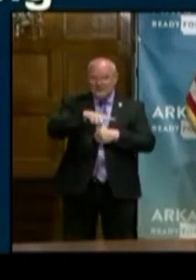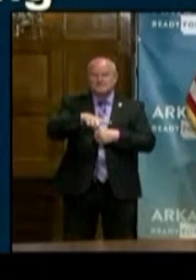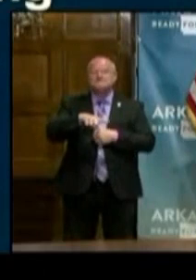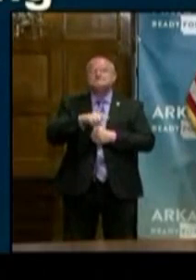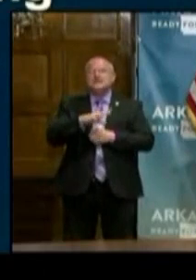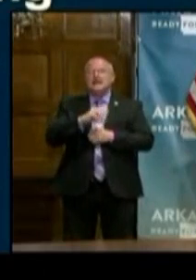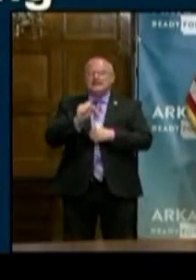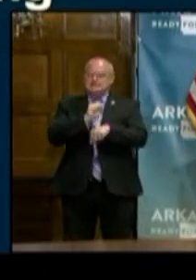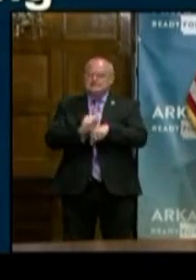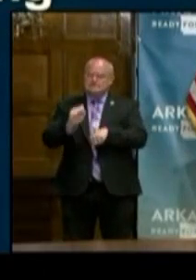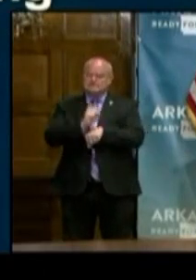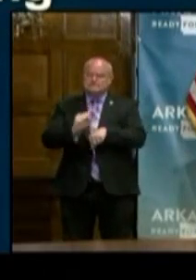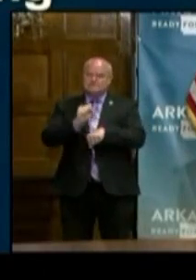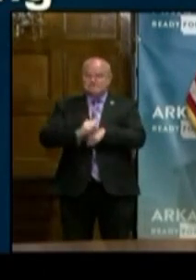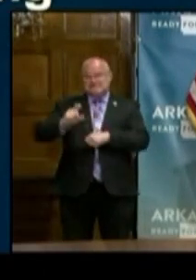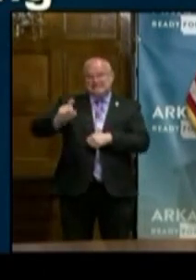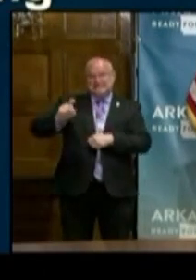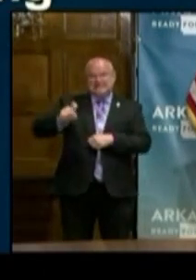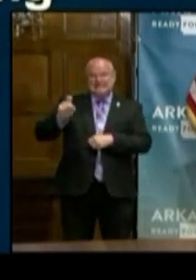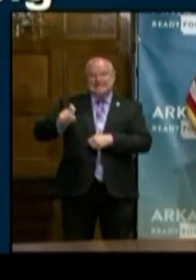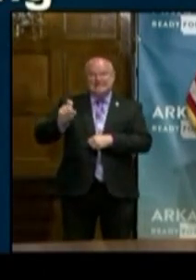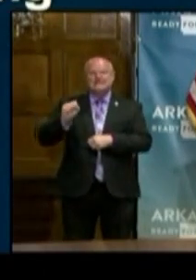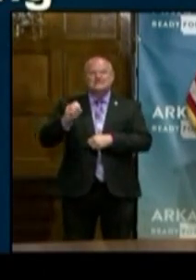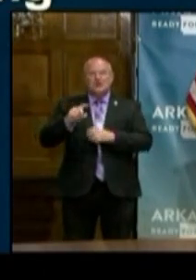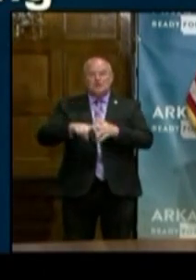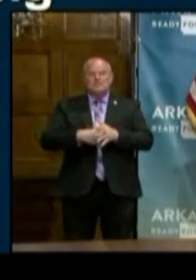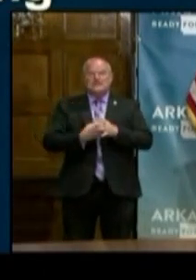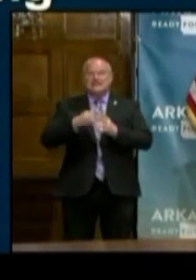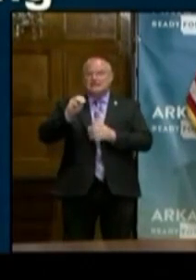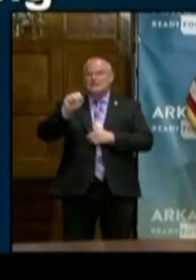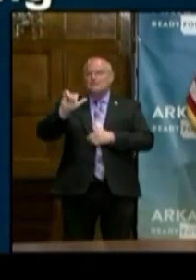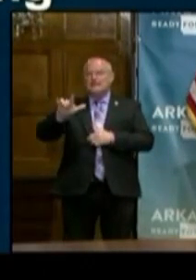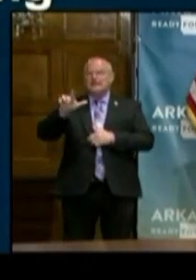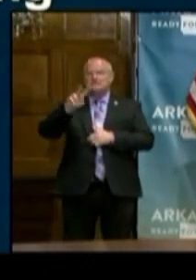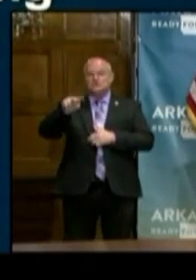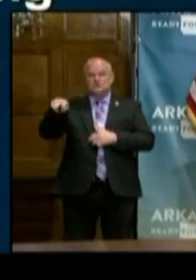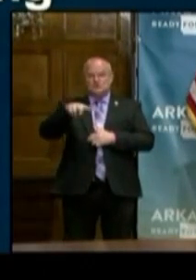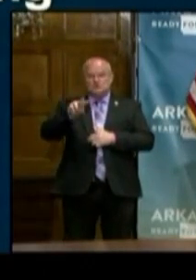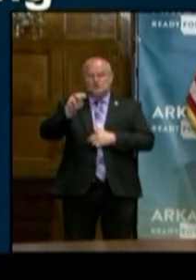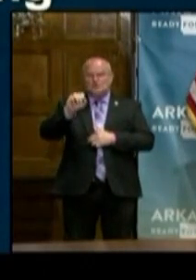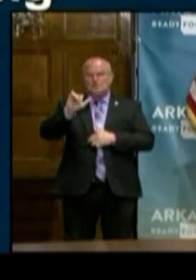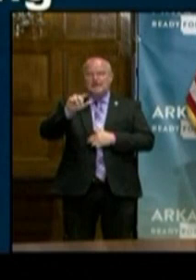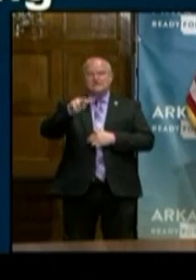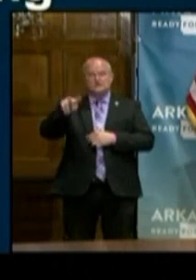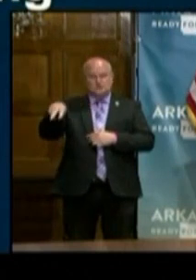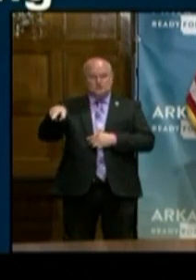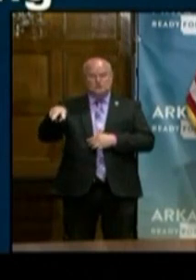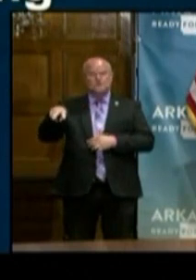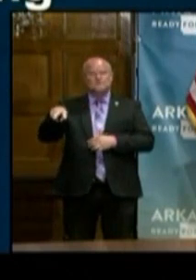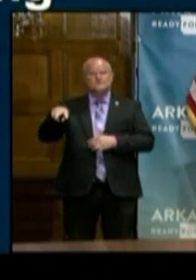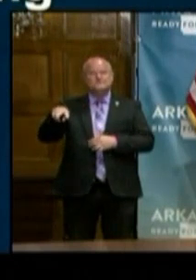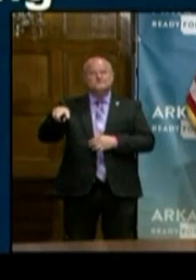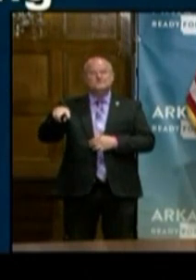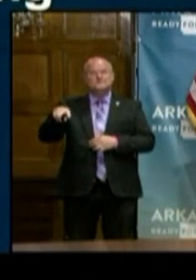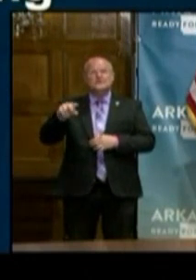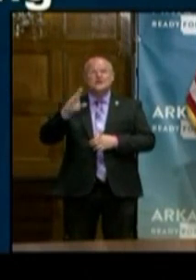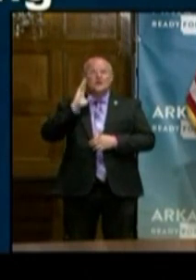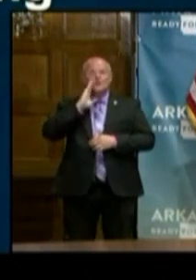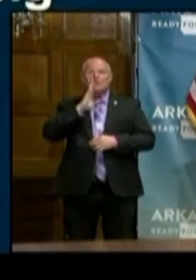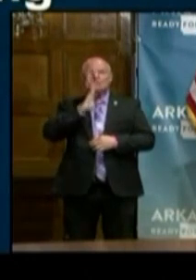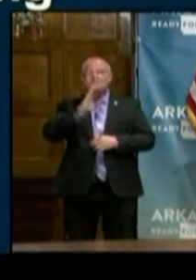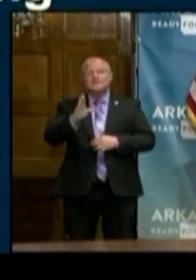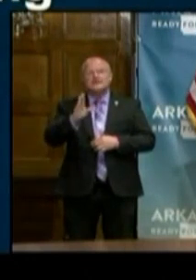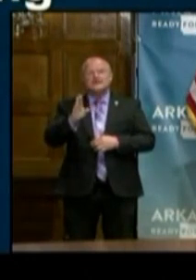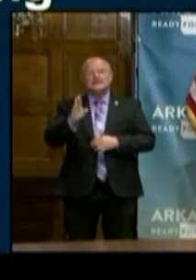worked. They realize the need there. And so effective May 22, May 22, there will